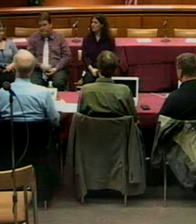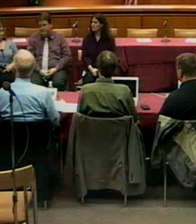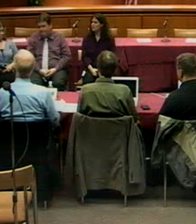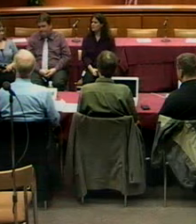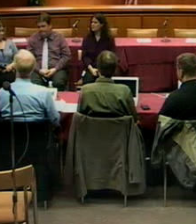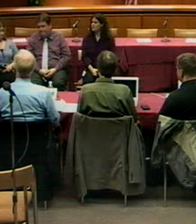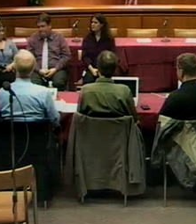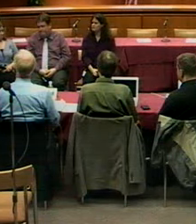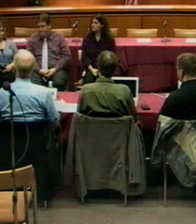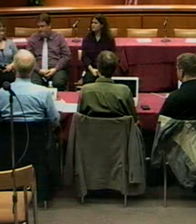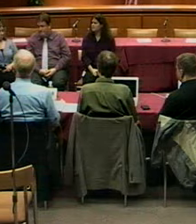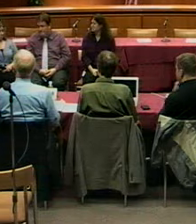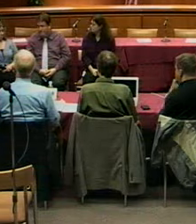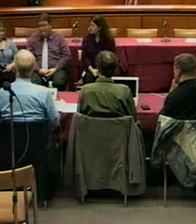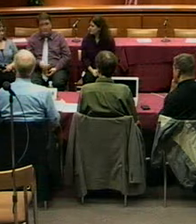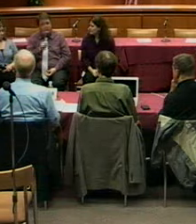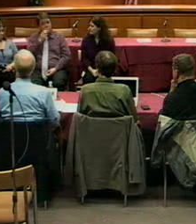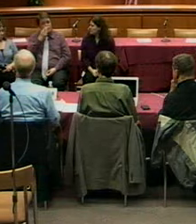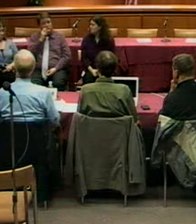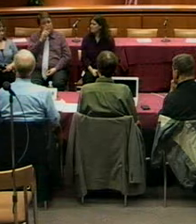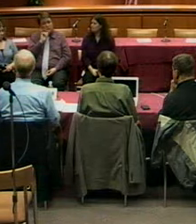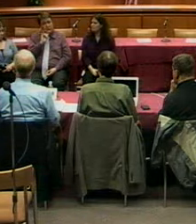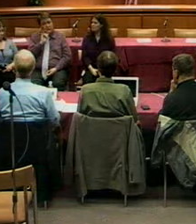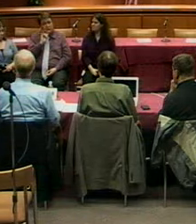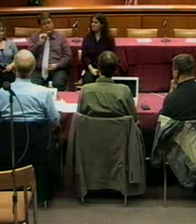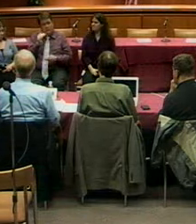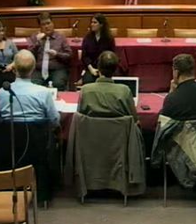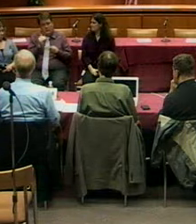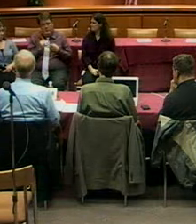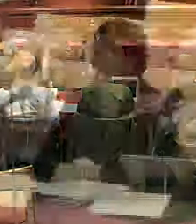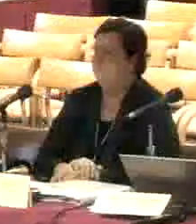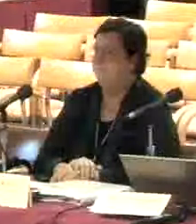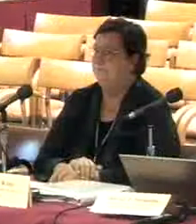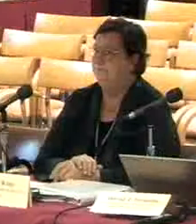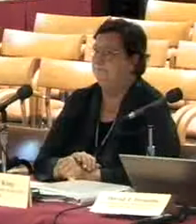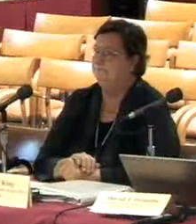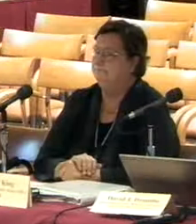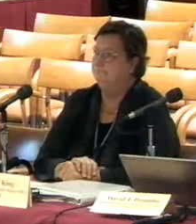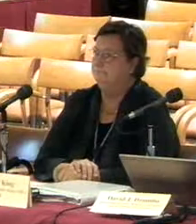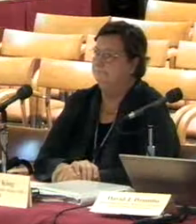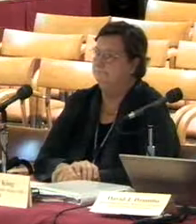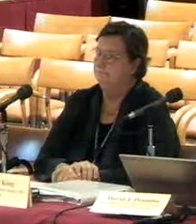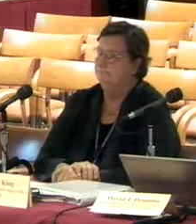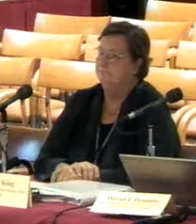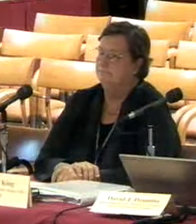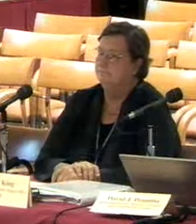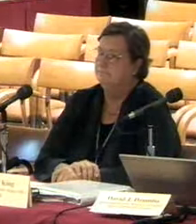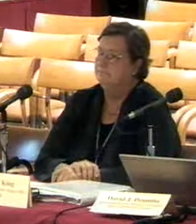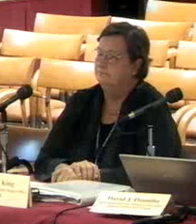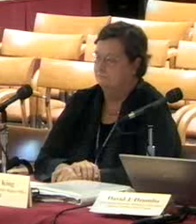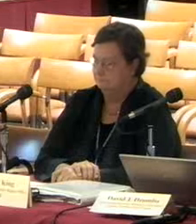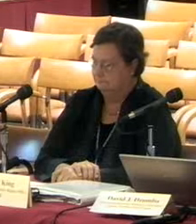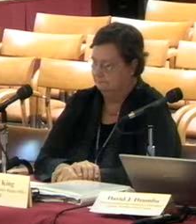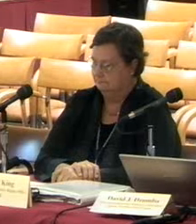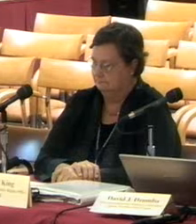I have Sherry and then Bernard. And this is Sherry. You can hear me,